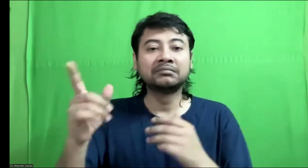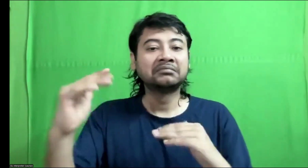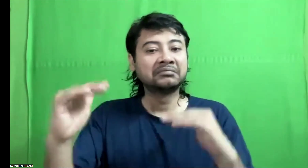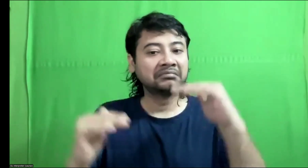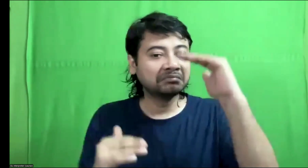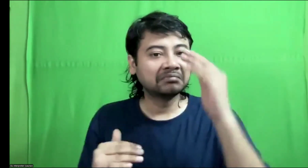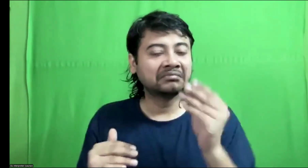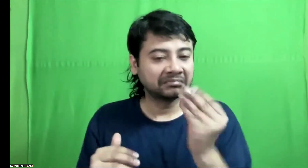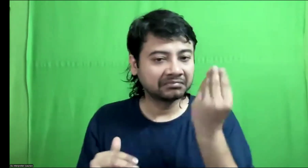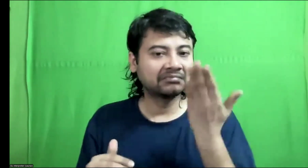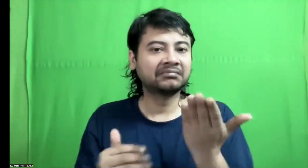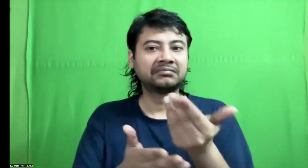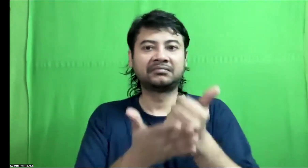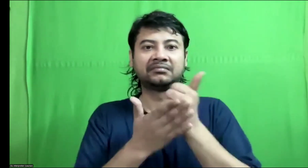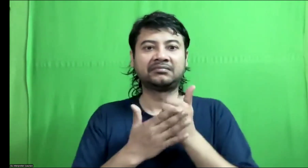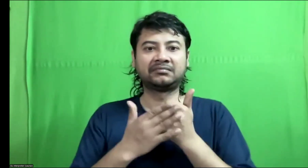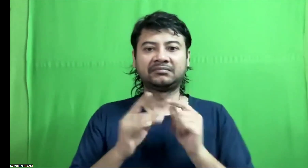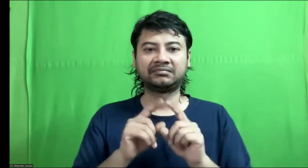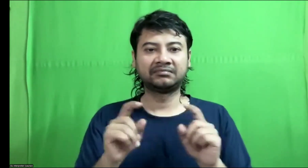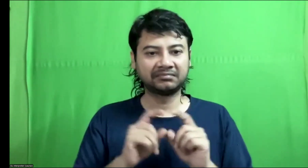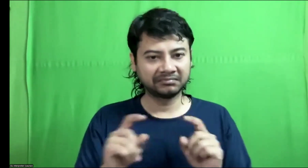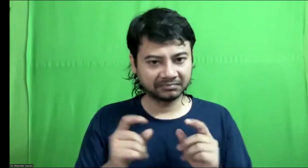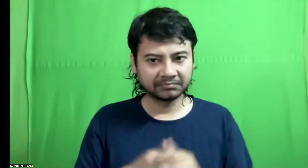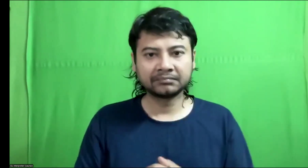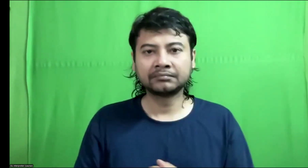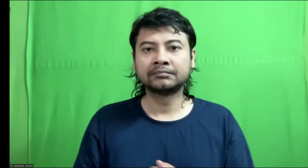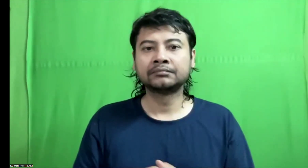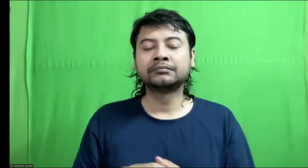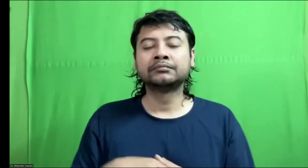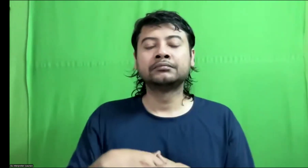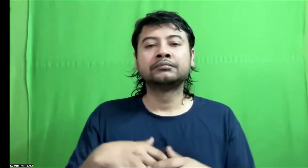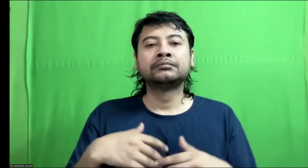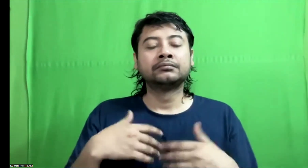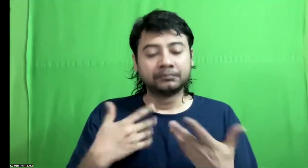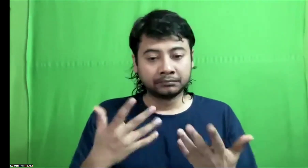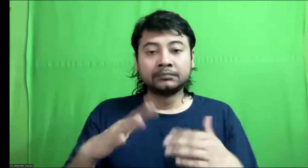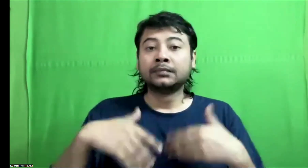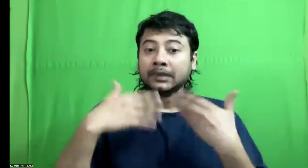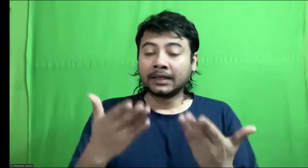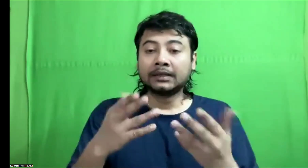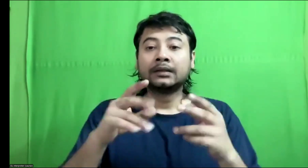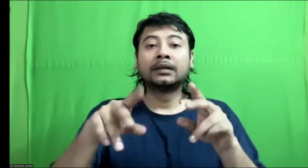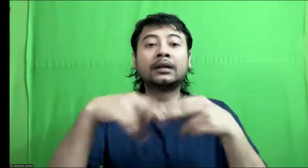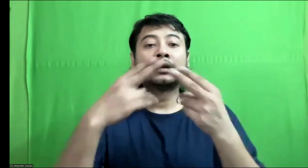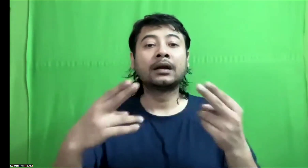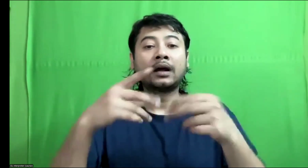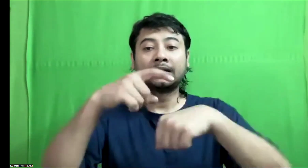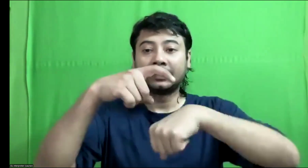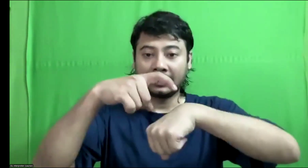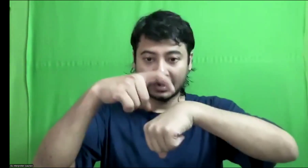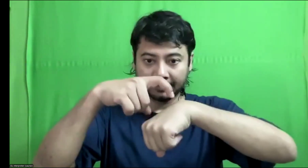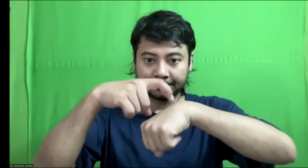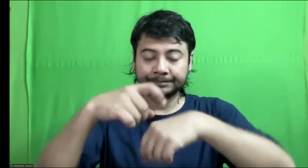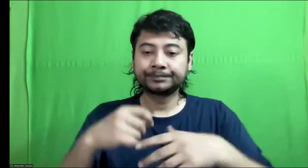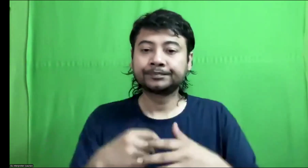Another thing we learn from scriptures for Kartik is that even if you don't know any mantra, if you